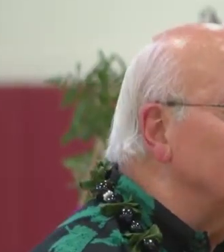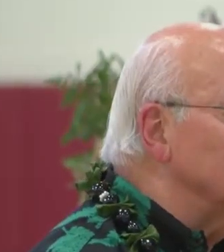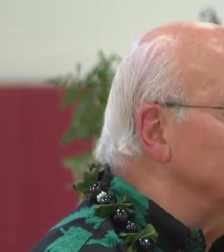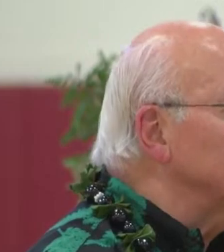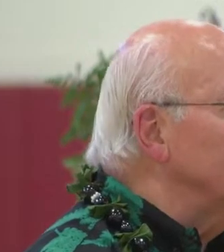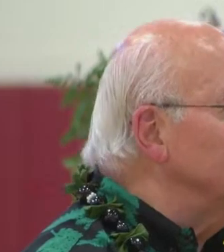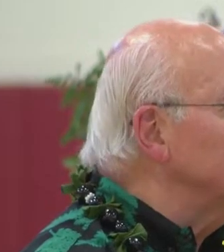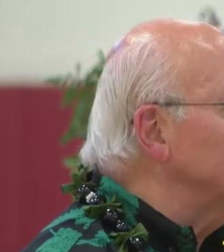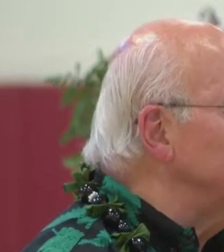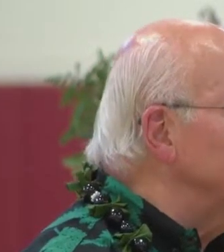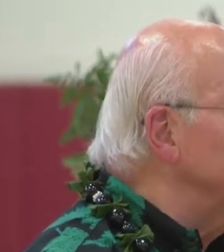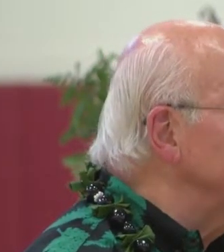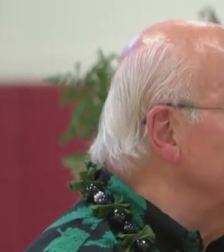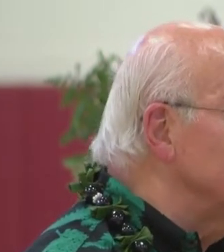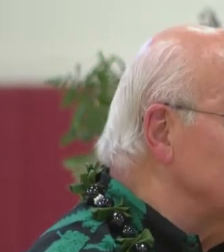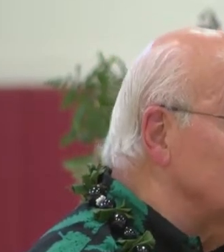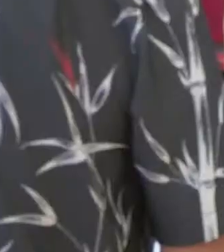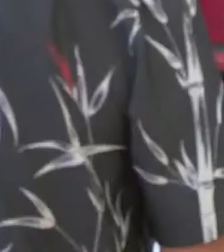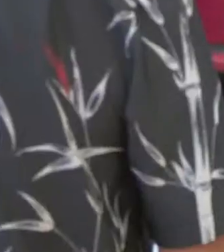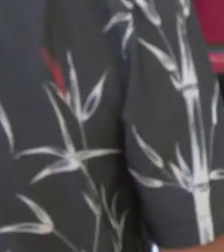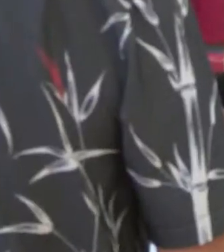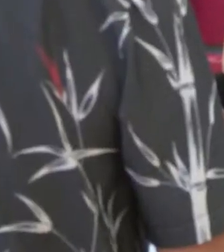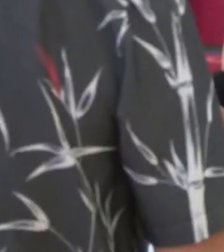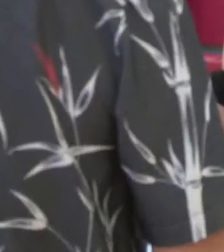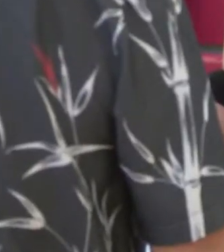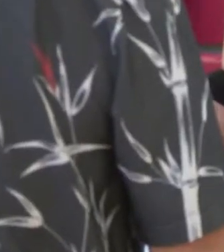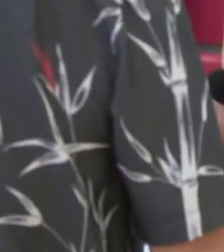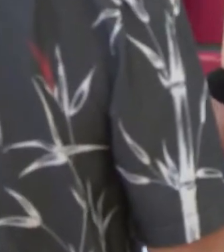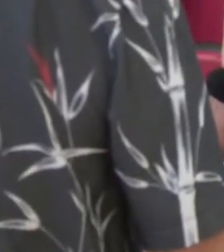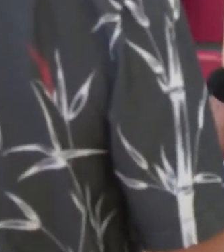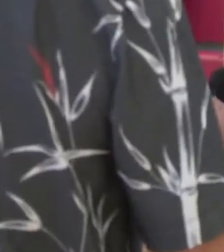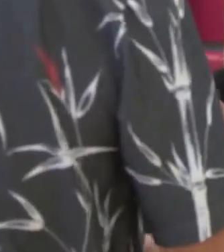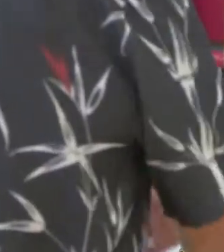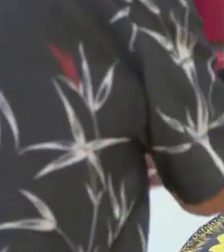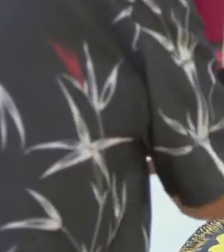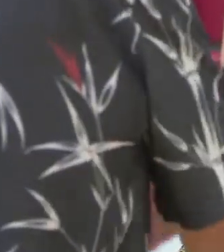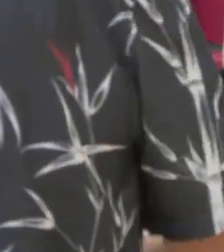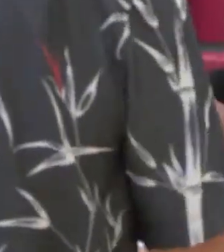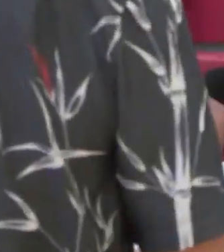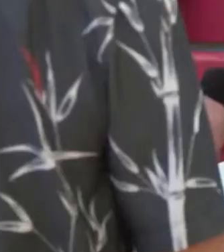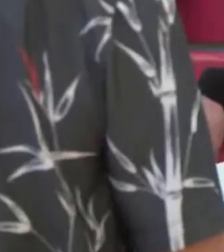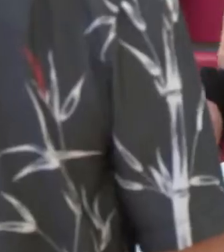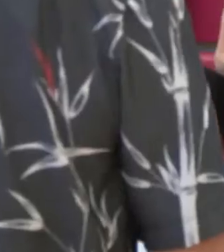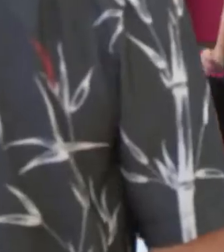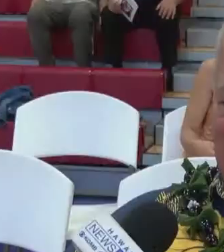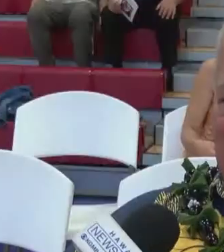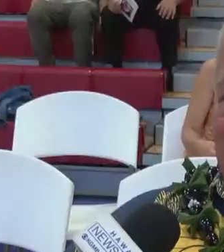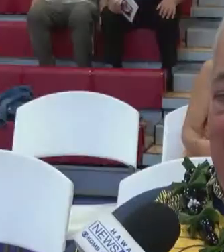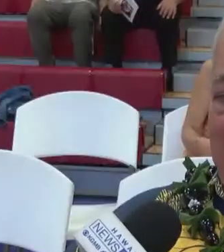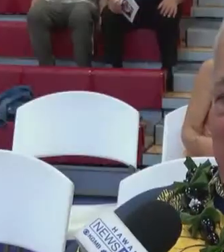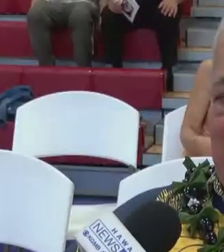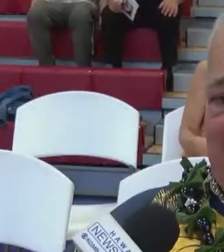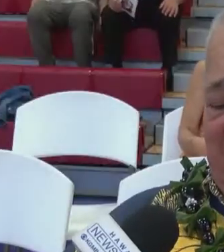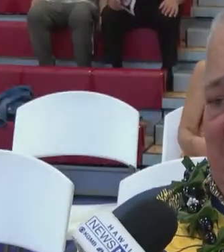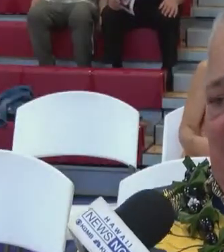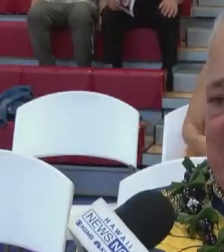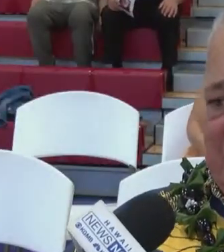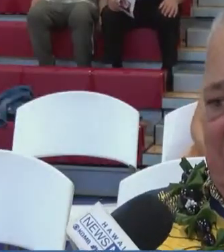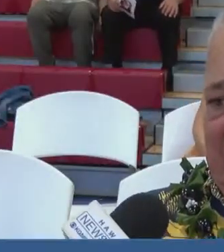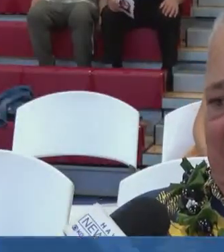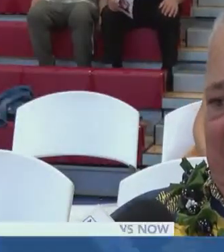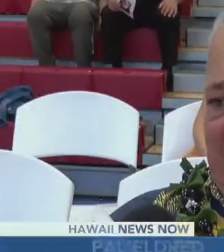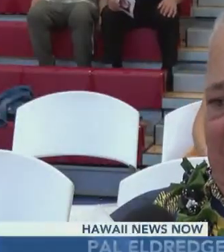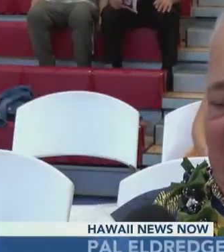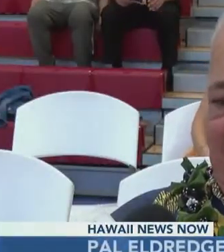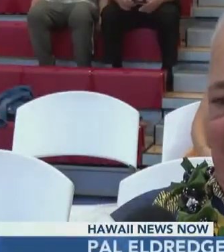family and former broadcast partners took the stage to share fond memories of the man they called Pops. You know, I could be up there for hours